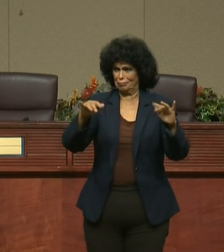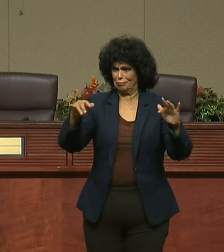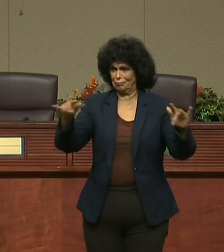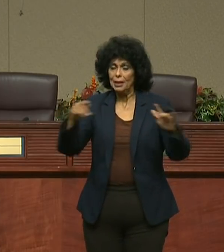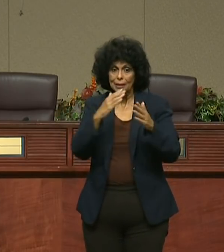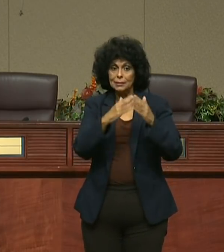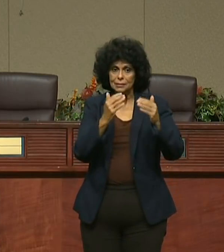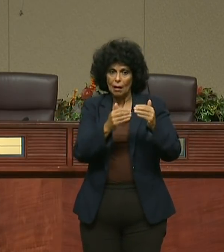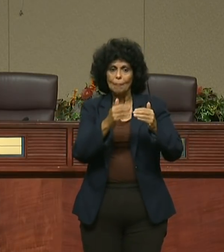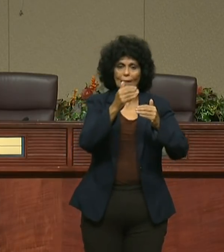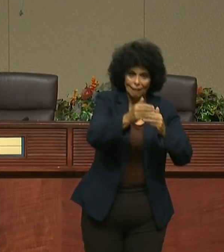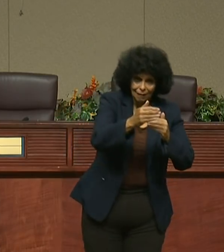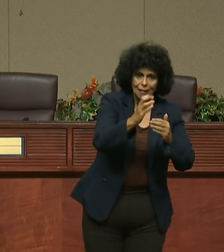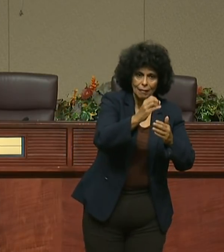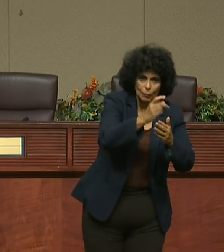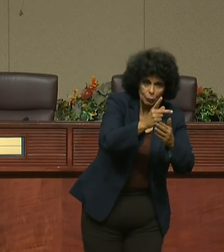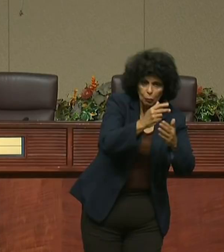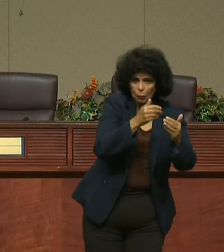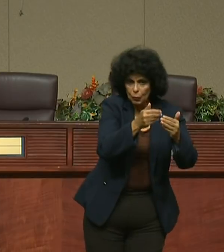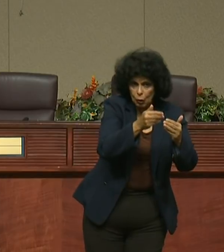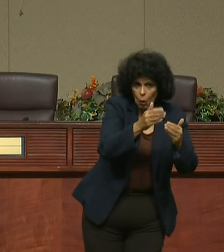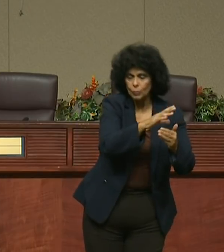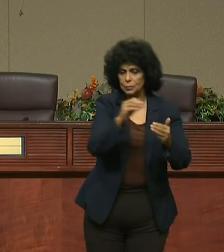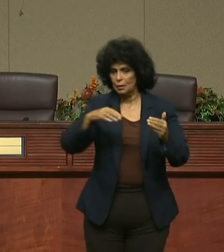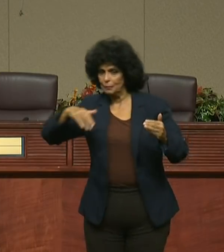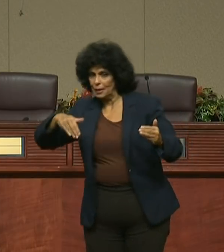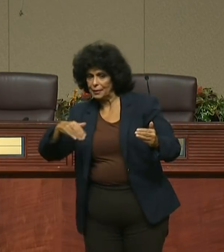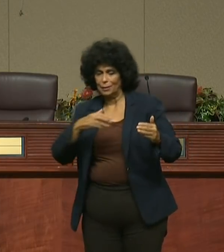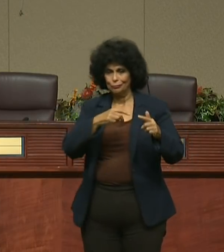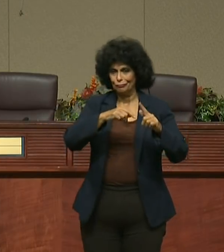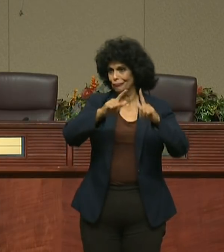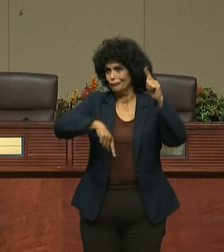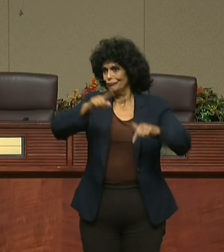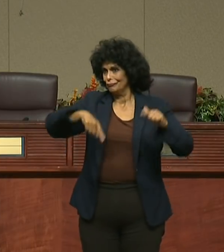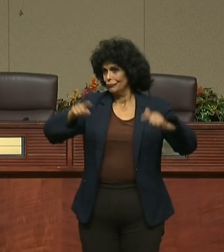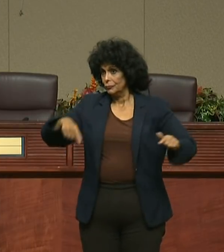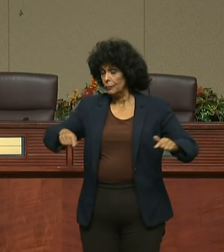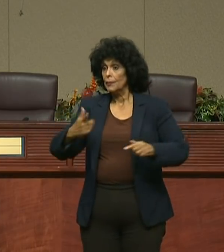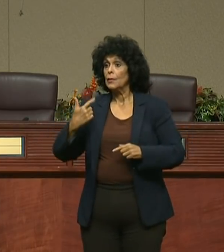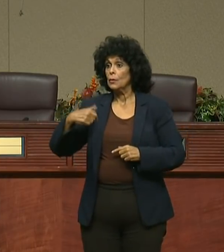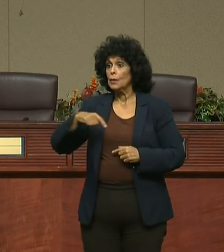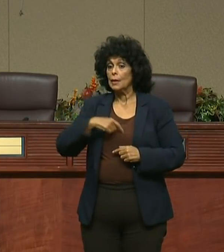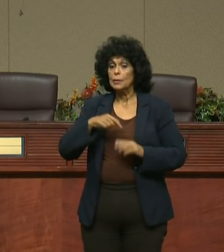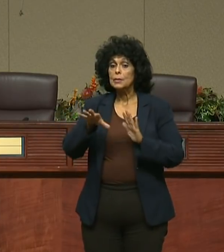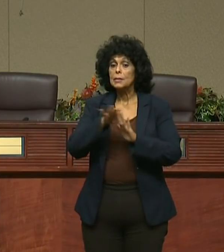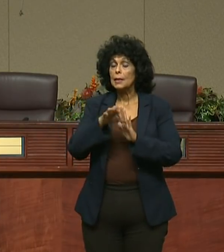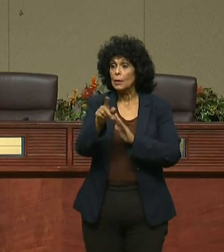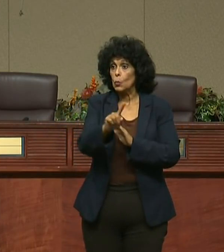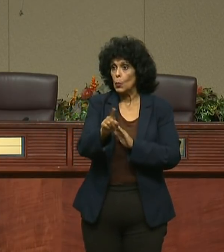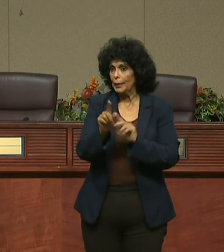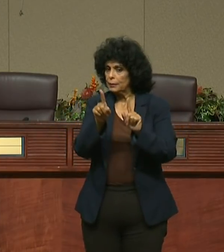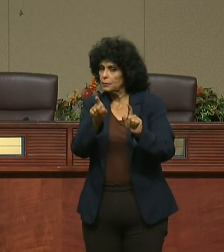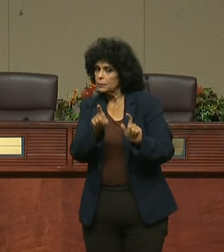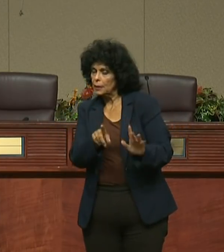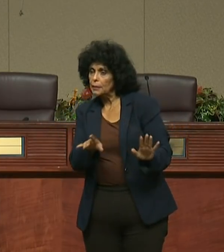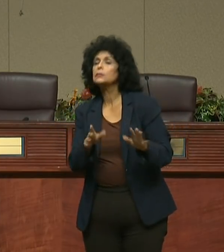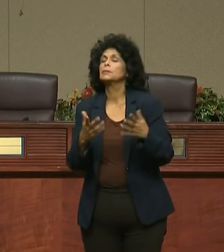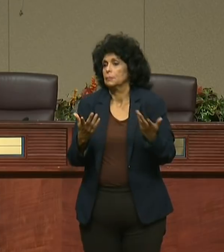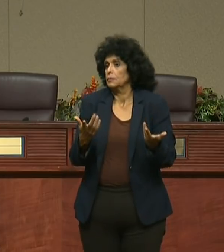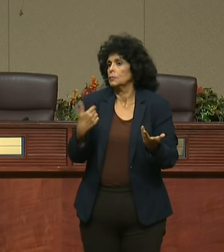phases around the world. And we have been selected for, I believe, one of those and possibly another